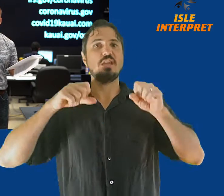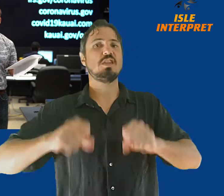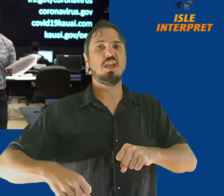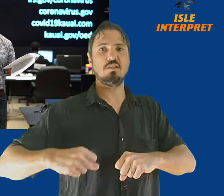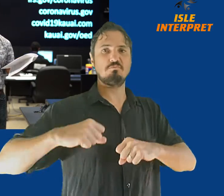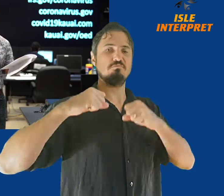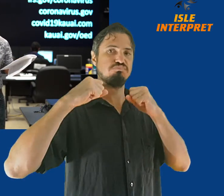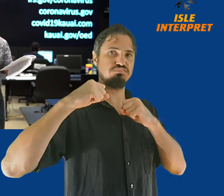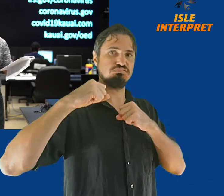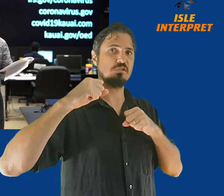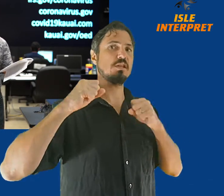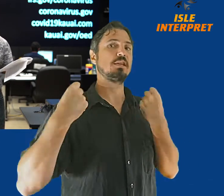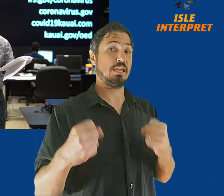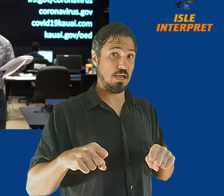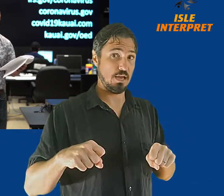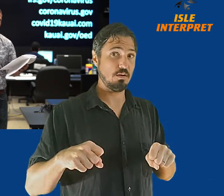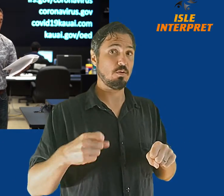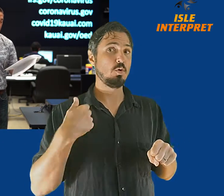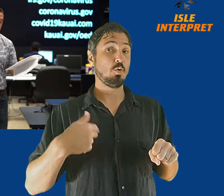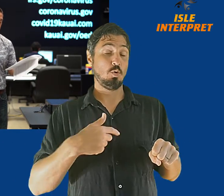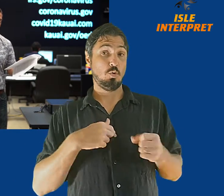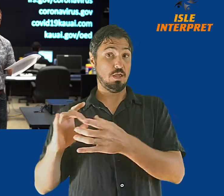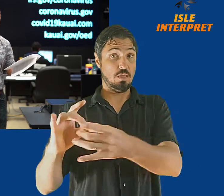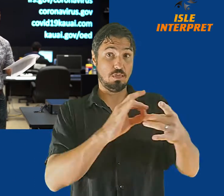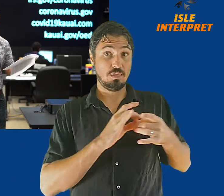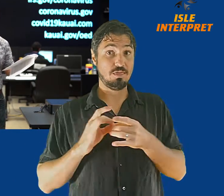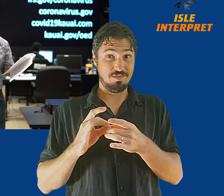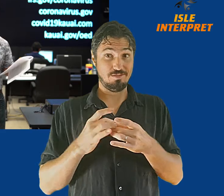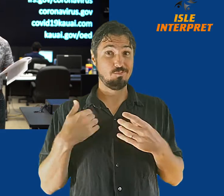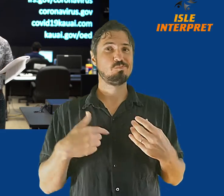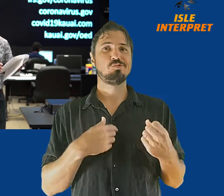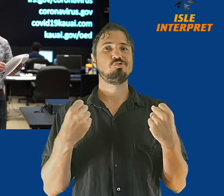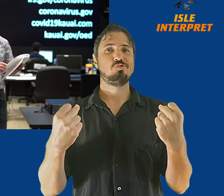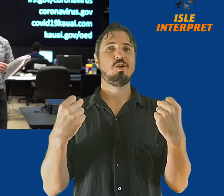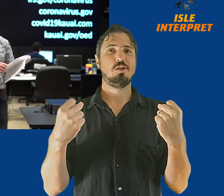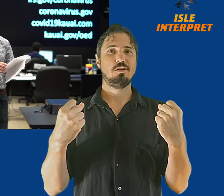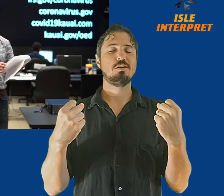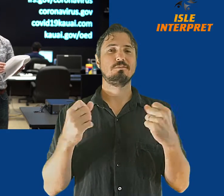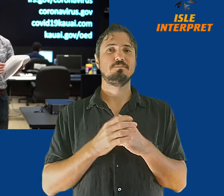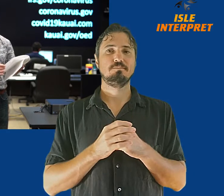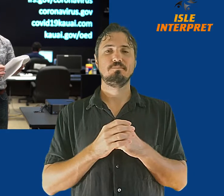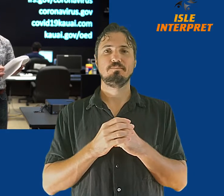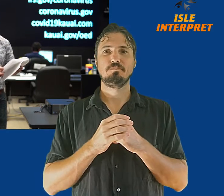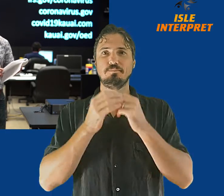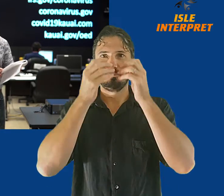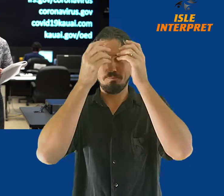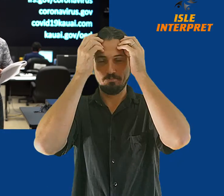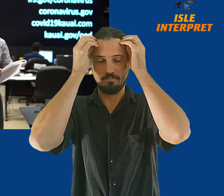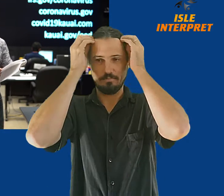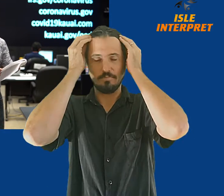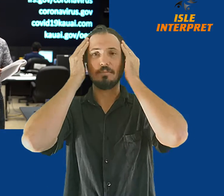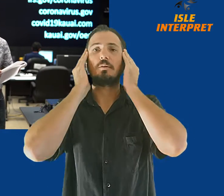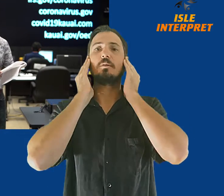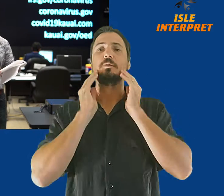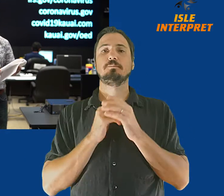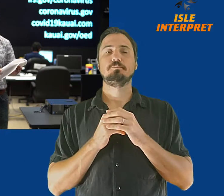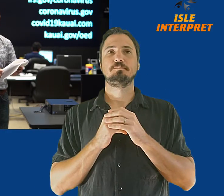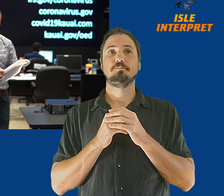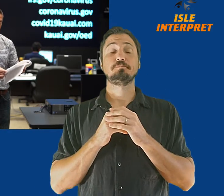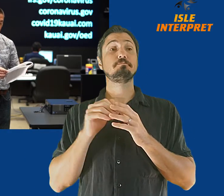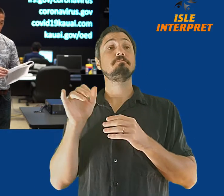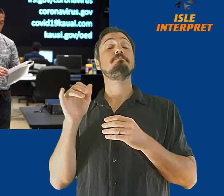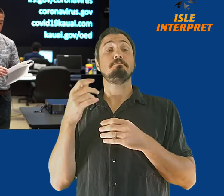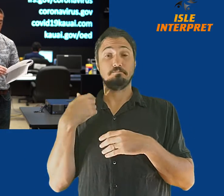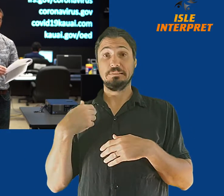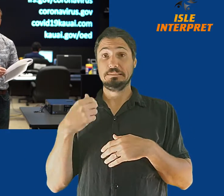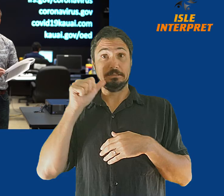stronger together. As stated yesterday, in line with new CDC recommendations, we are strongly